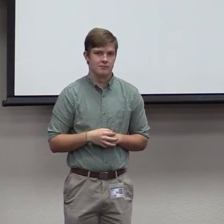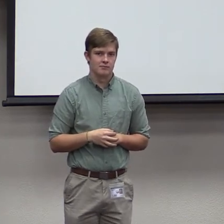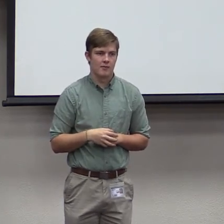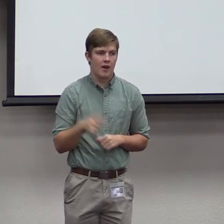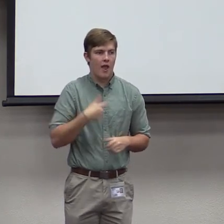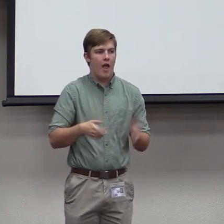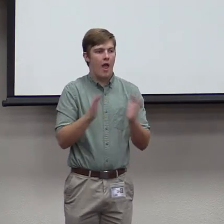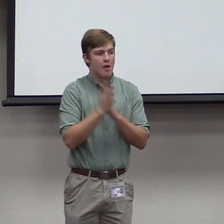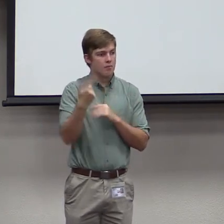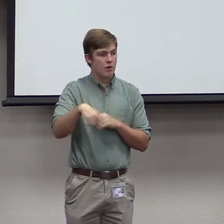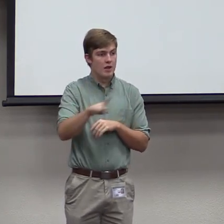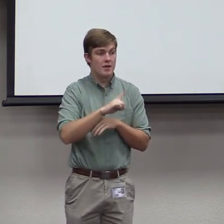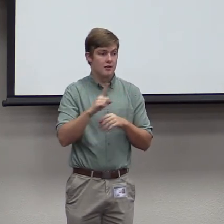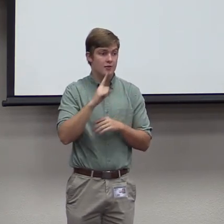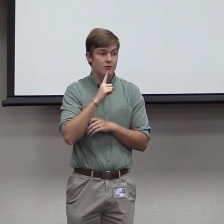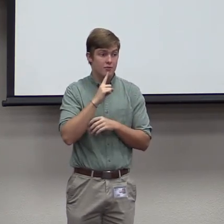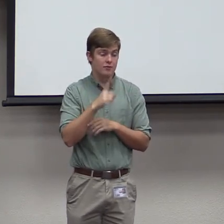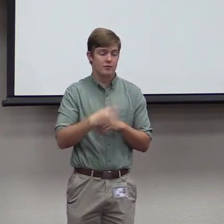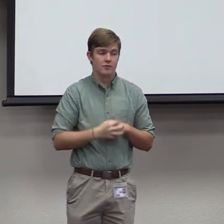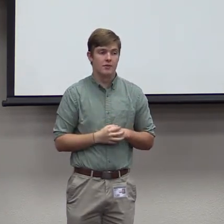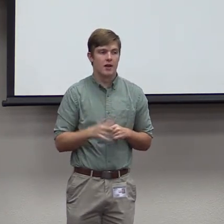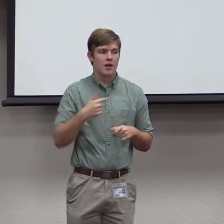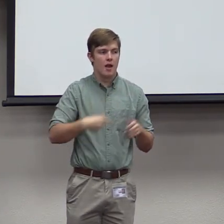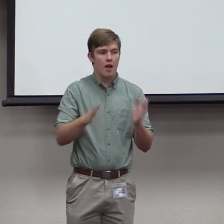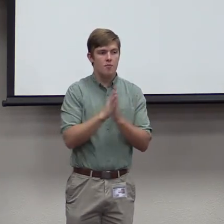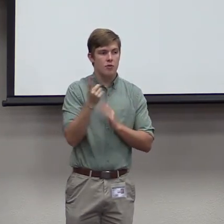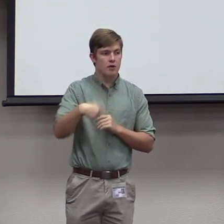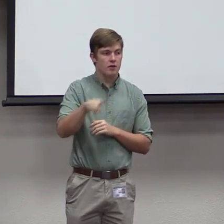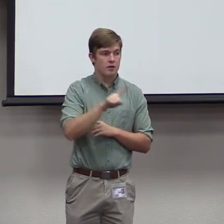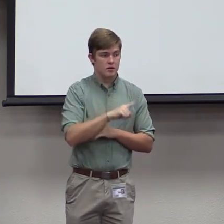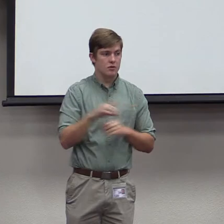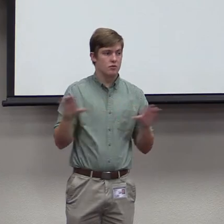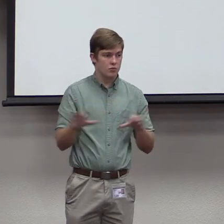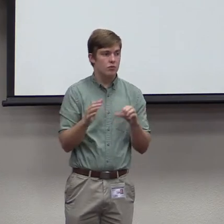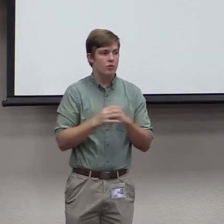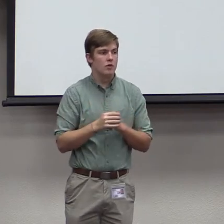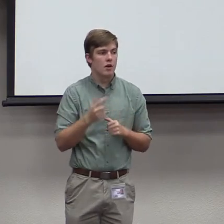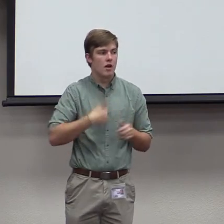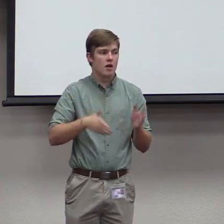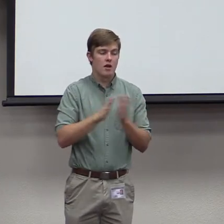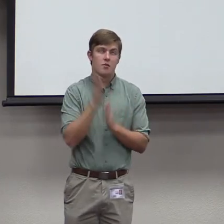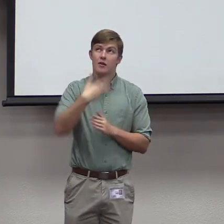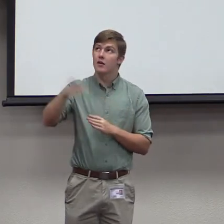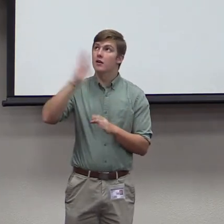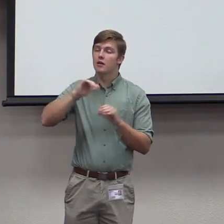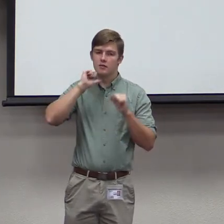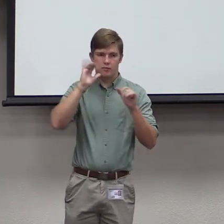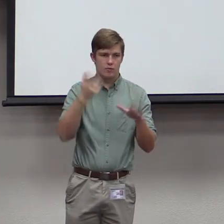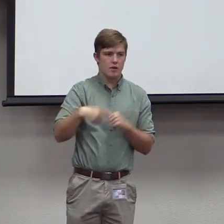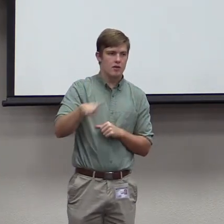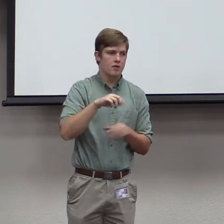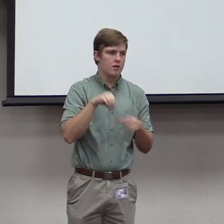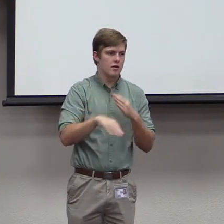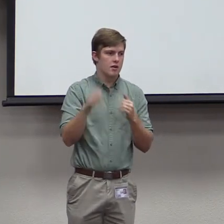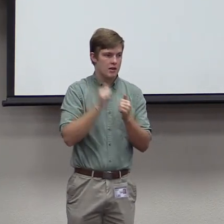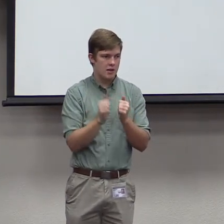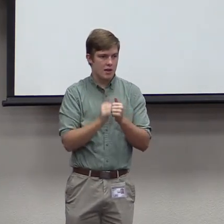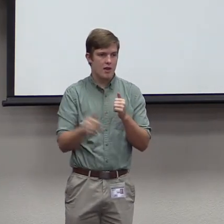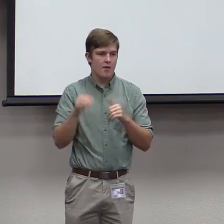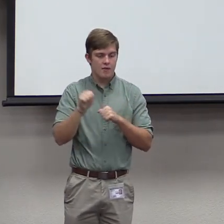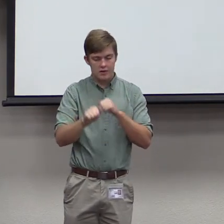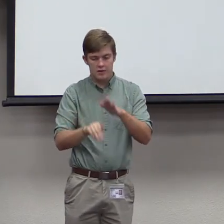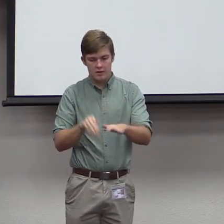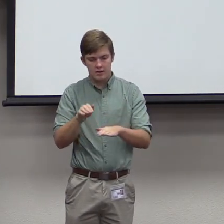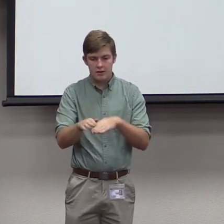I pray that you do. I pray that you do. And I pray that God blesses you in every step that you